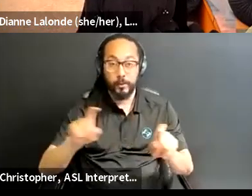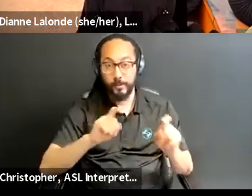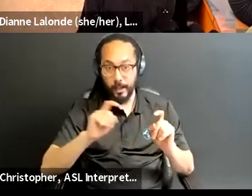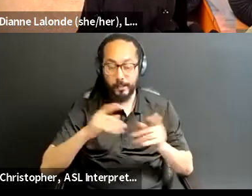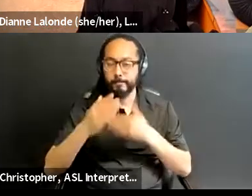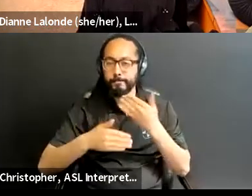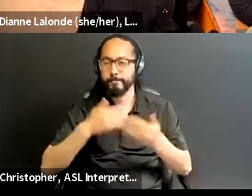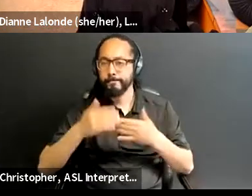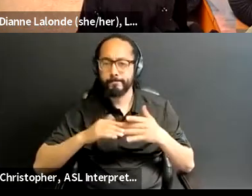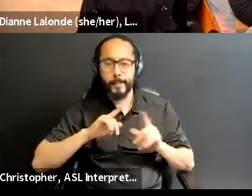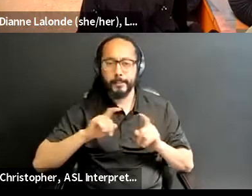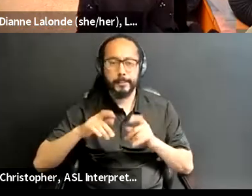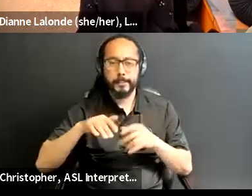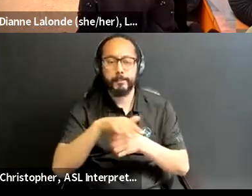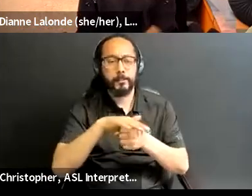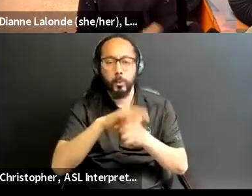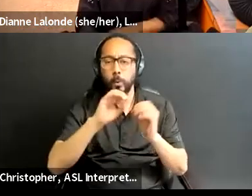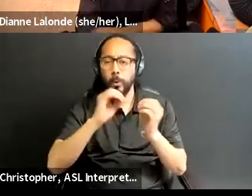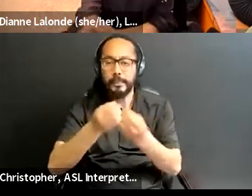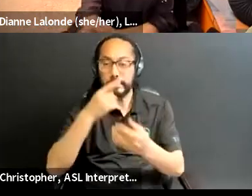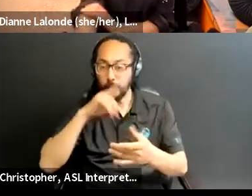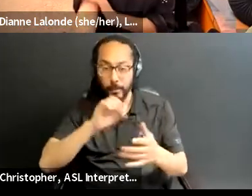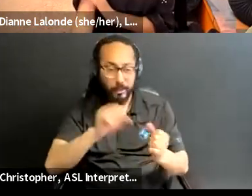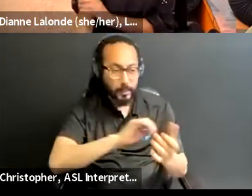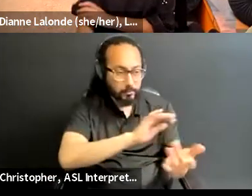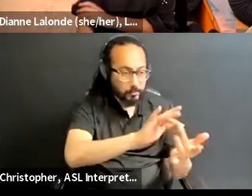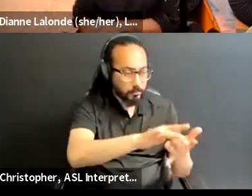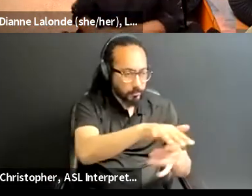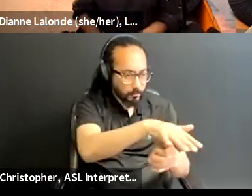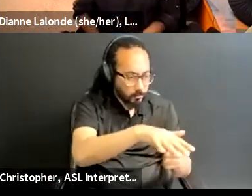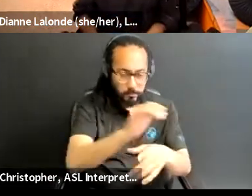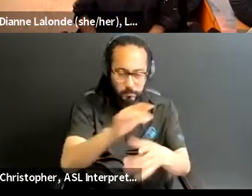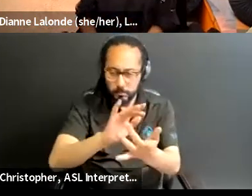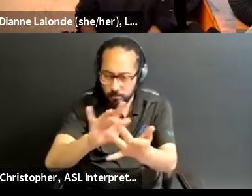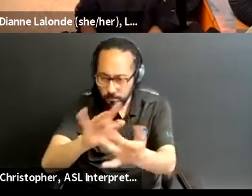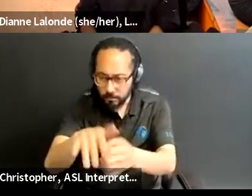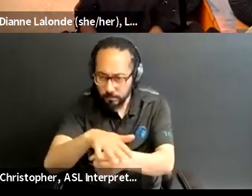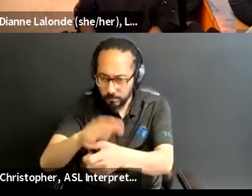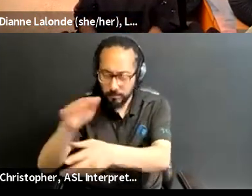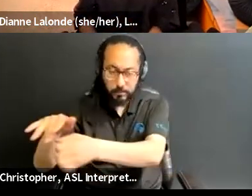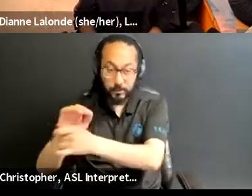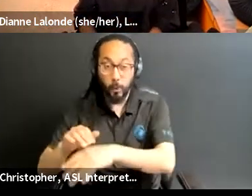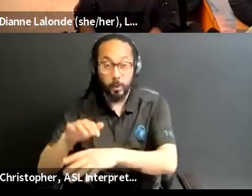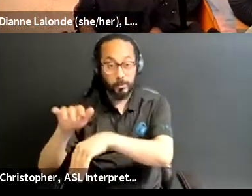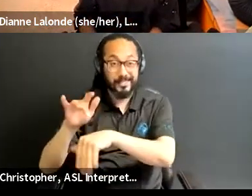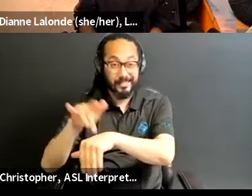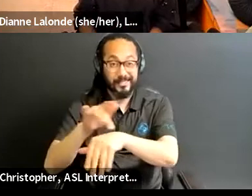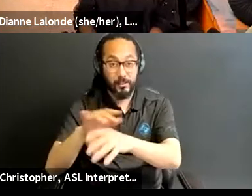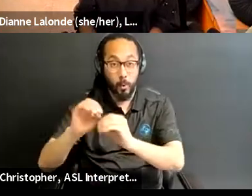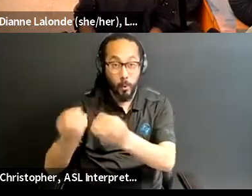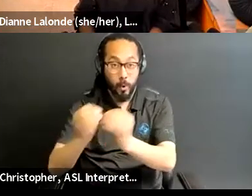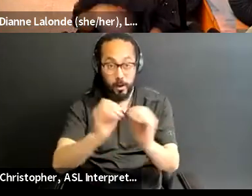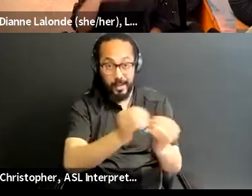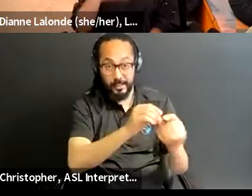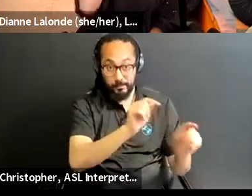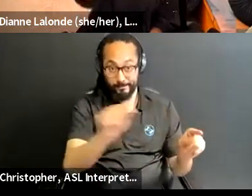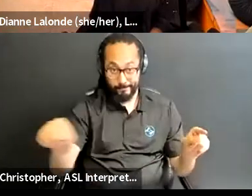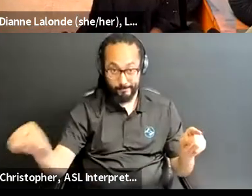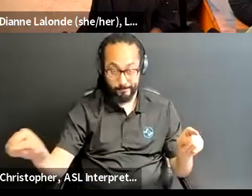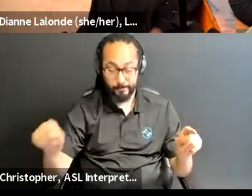and ask them to pass on the information to any other organizations or youth that they knew of who might like to do it. I did find that